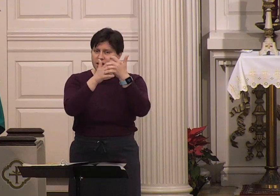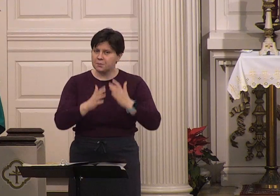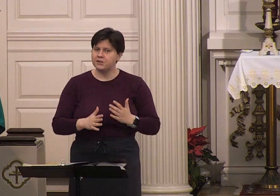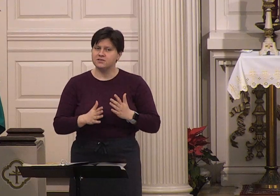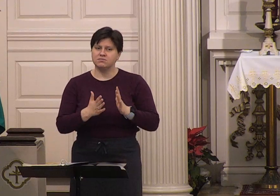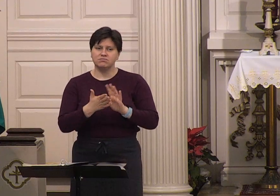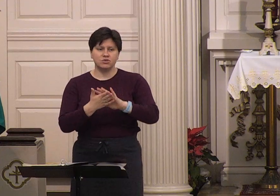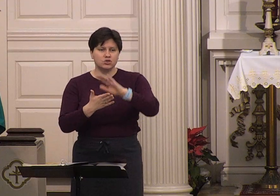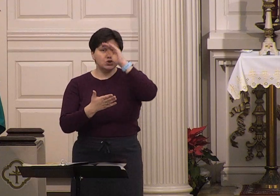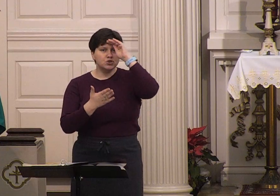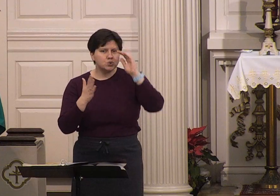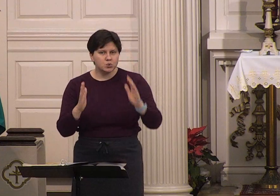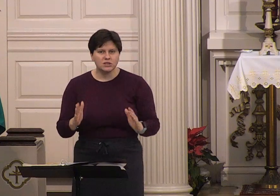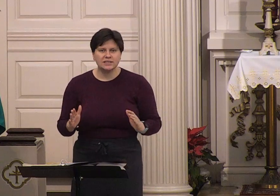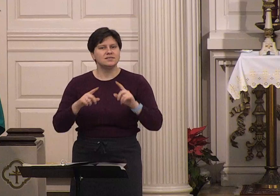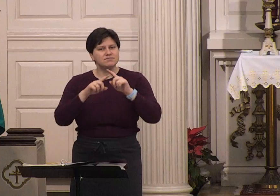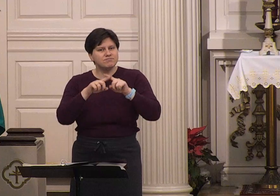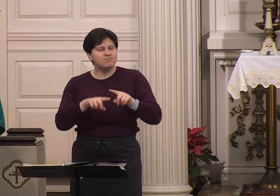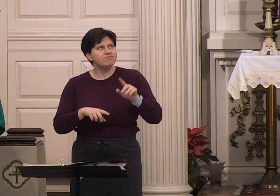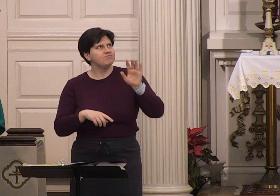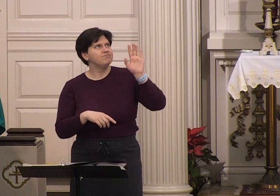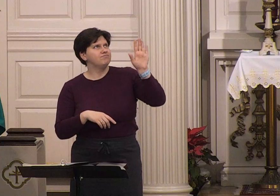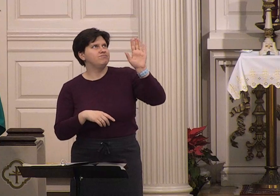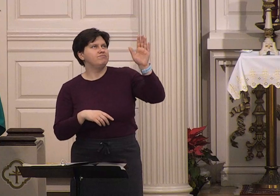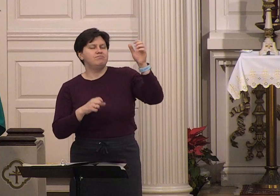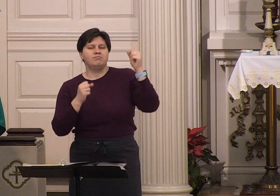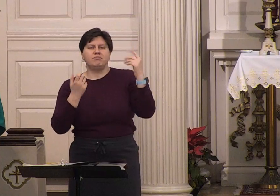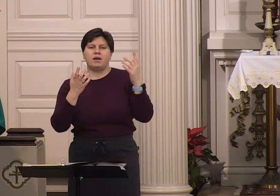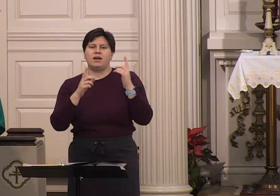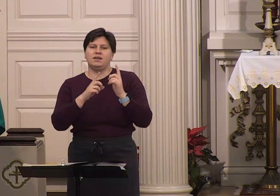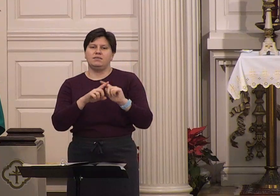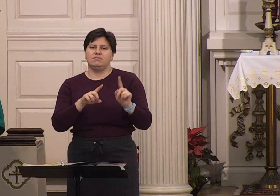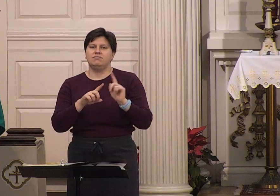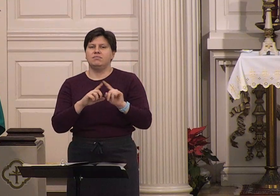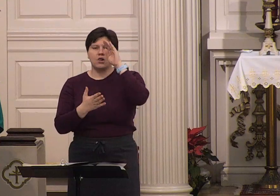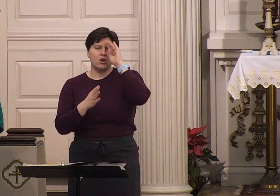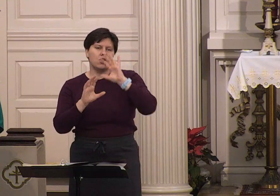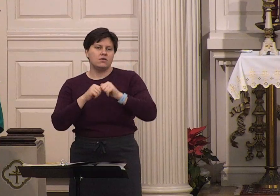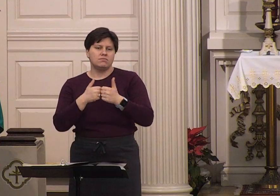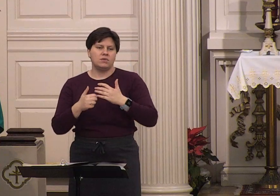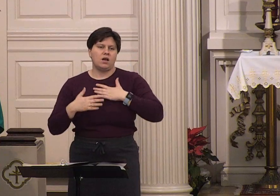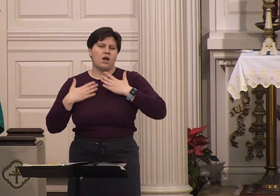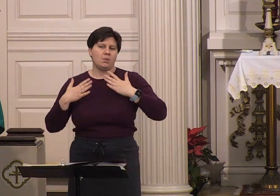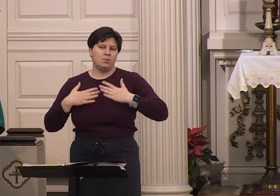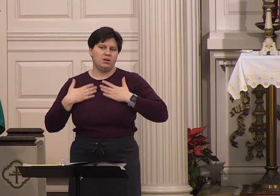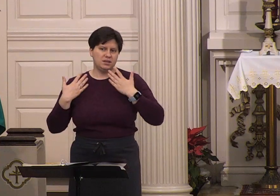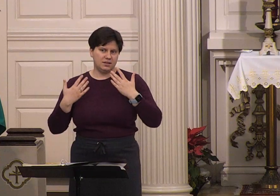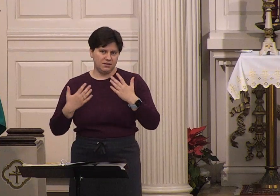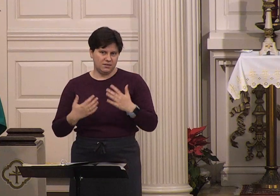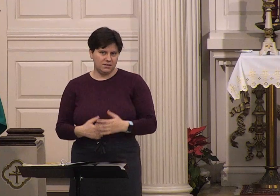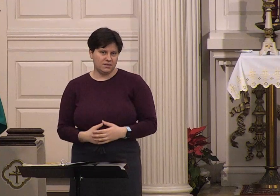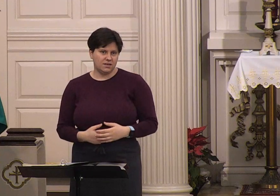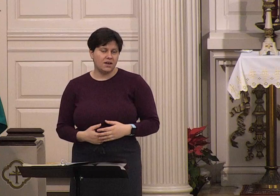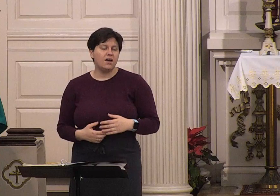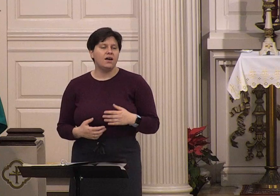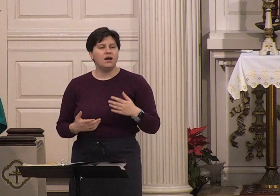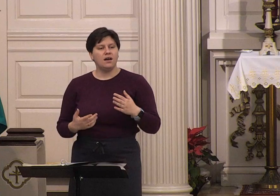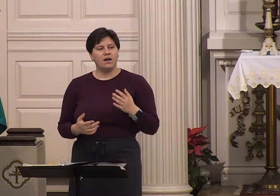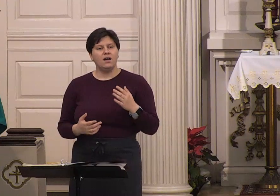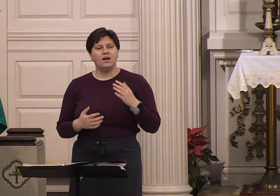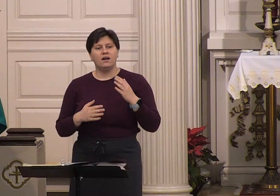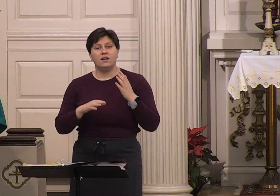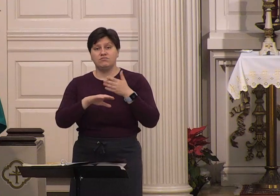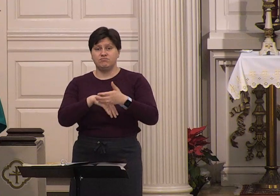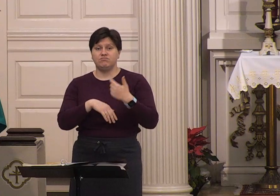God's many ways of learning happiness. And once we have become even